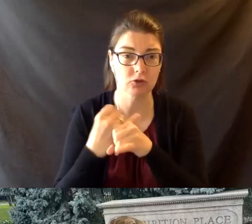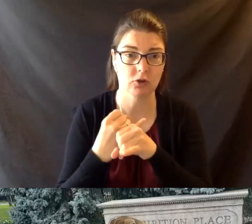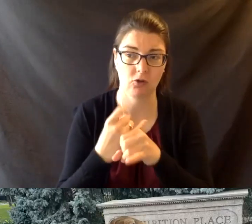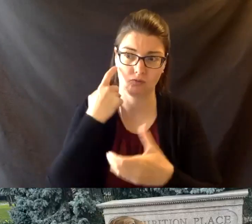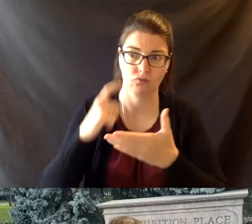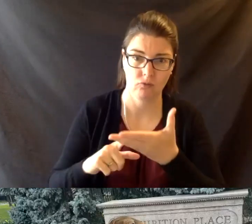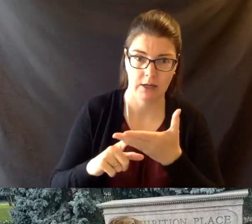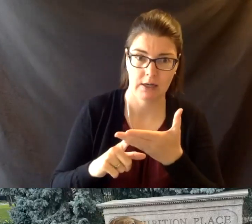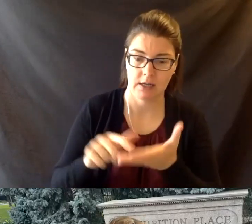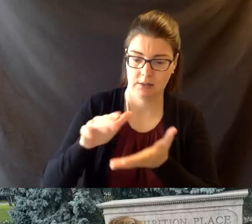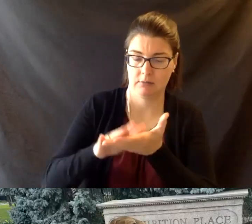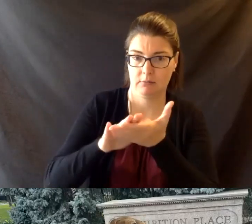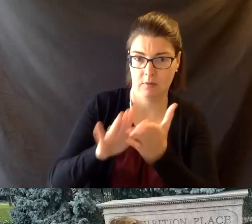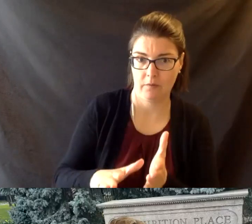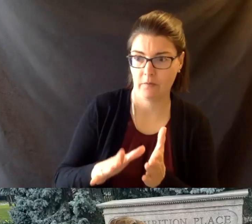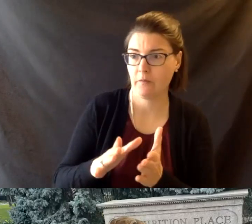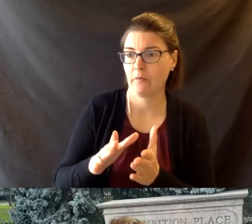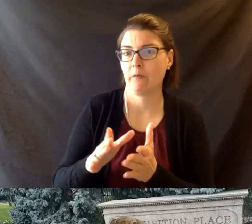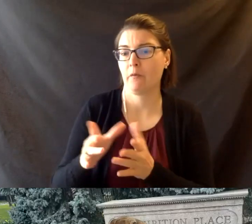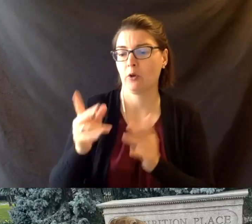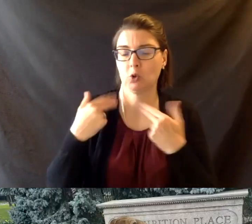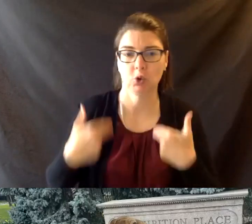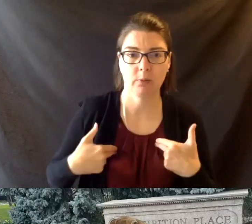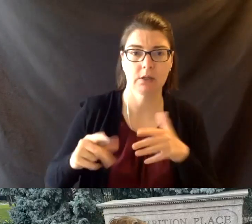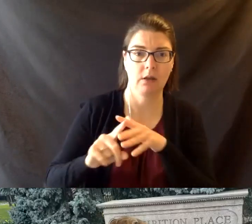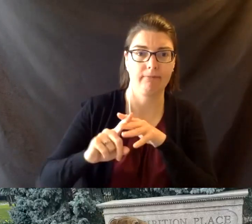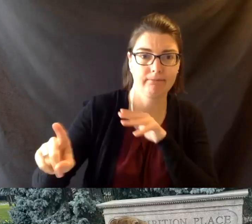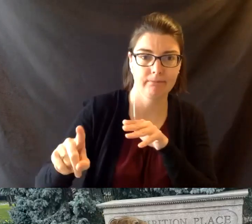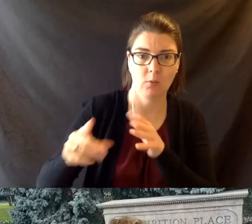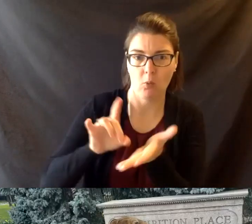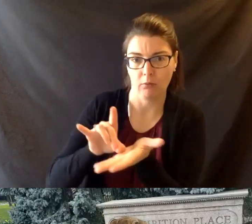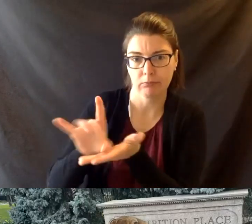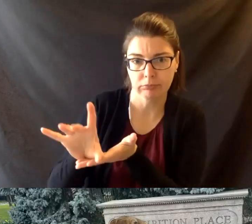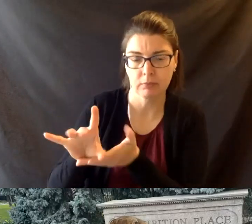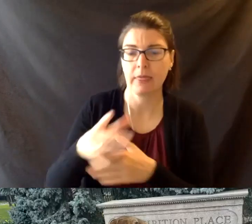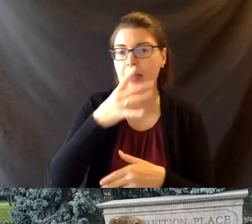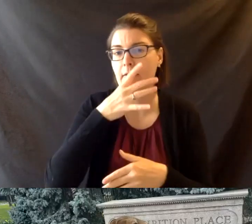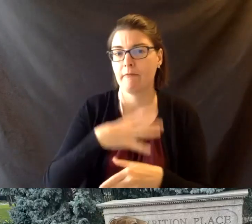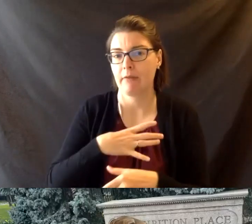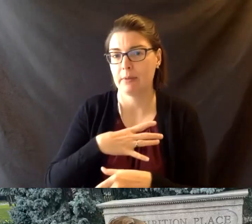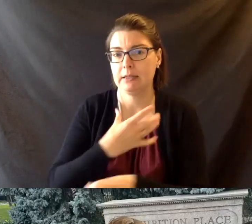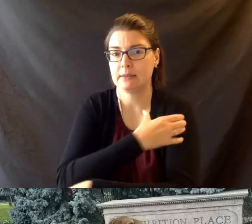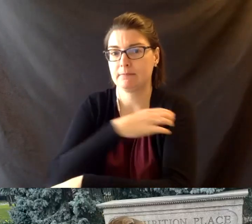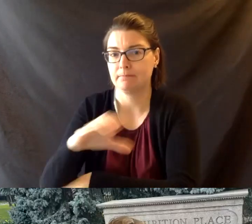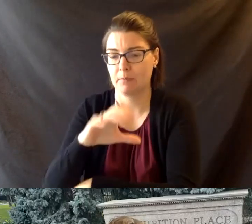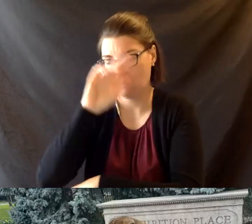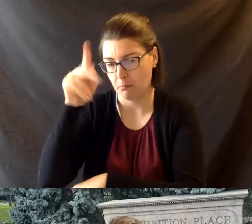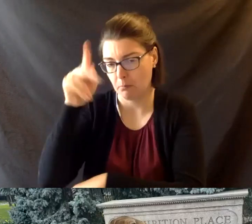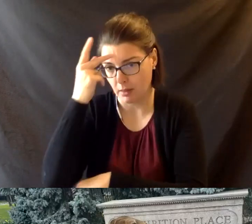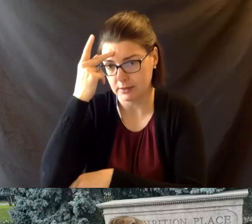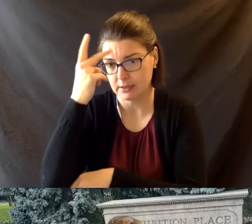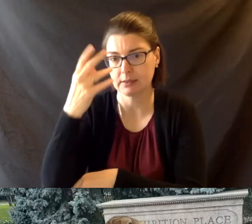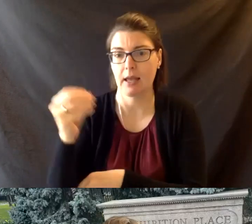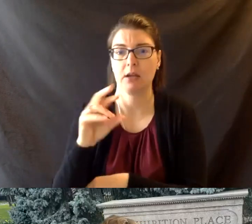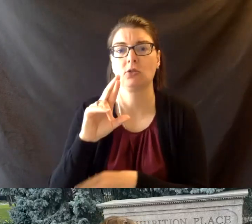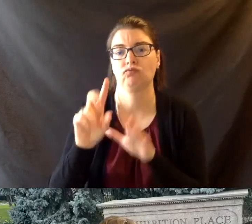human displacement, humanitarian response, feminist geopolitics, and refugee subjectivity.